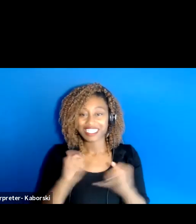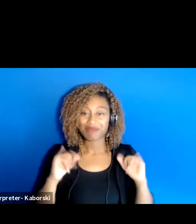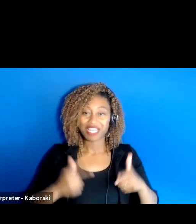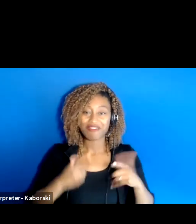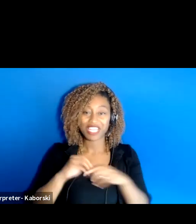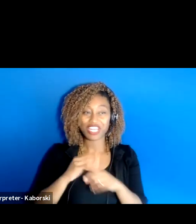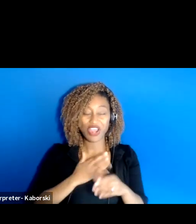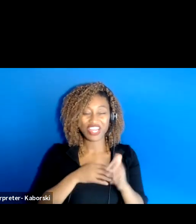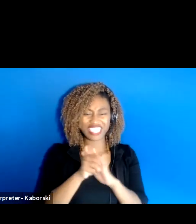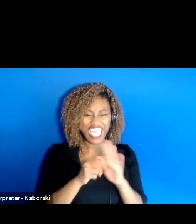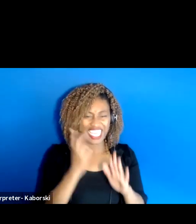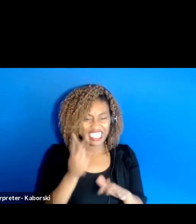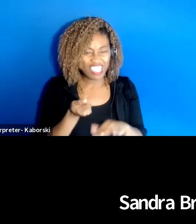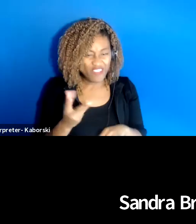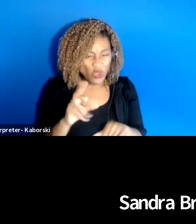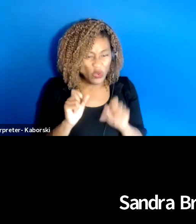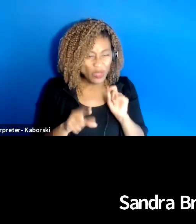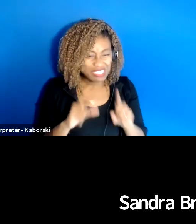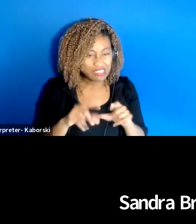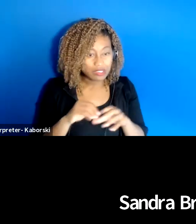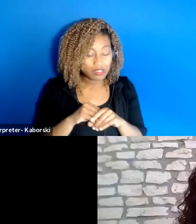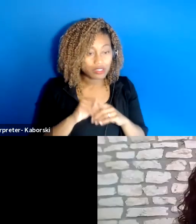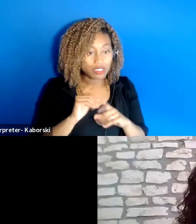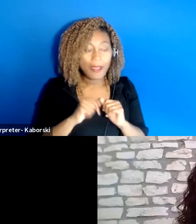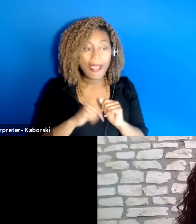And I see there's a couple questions.